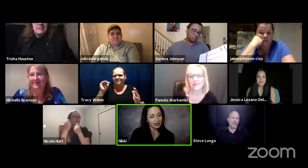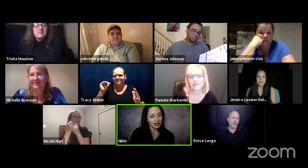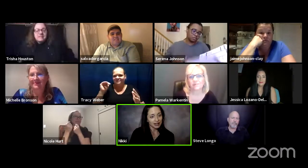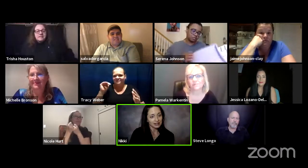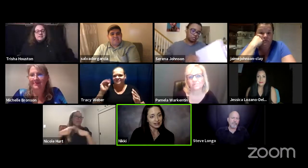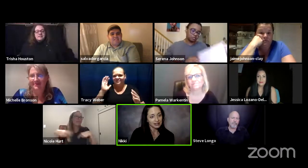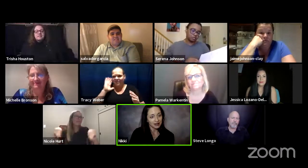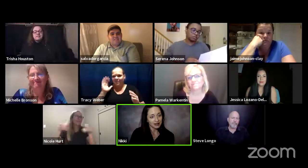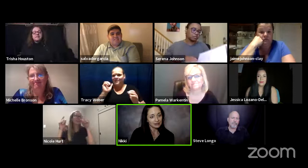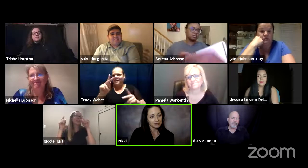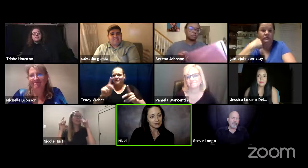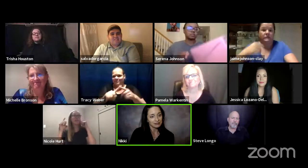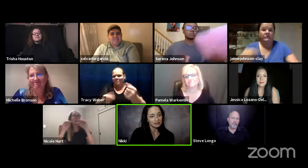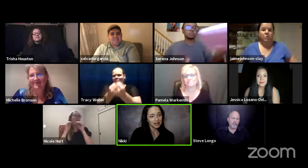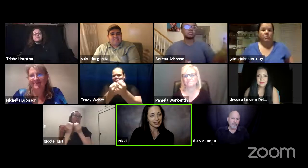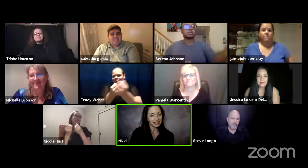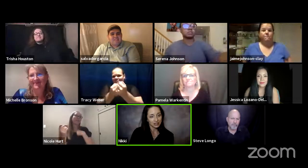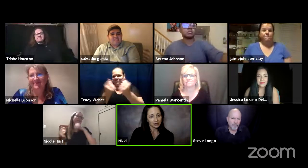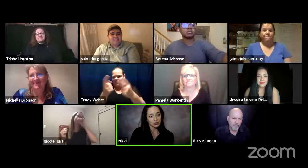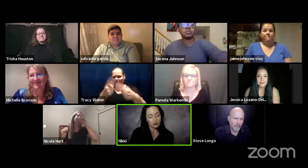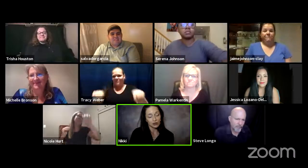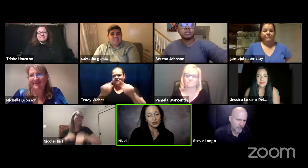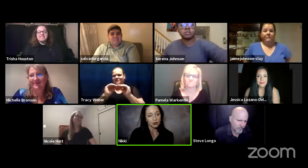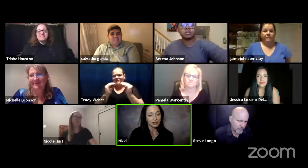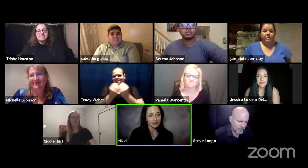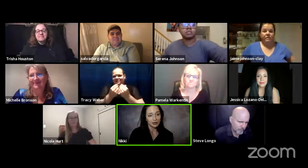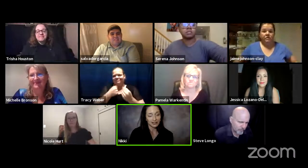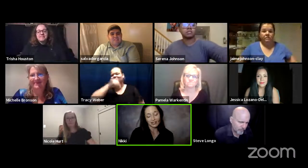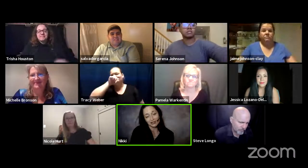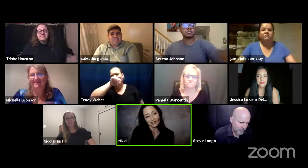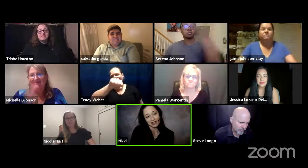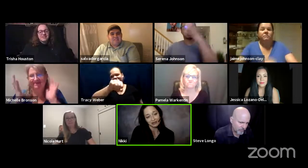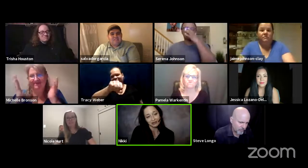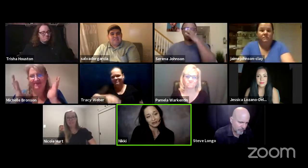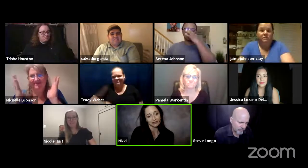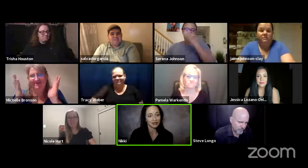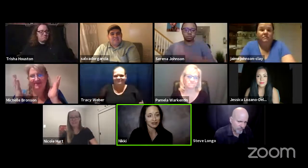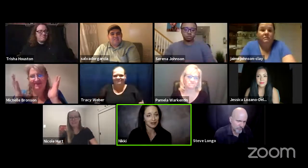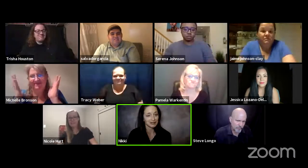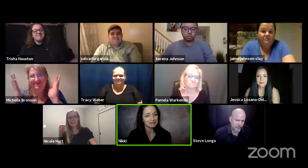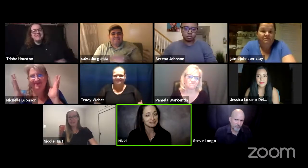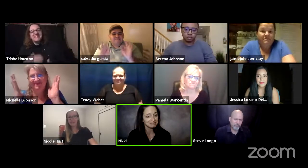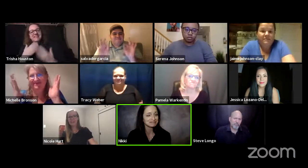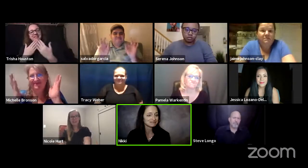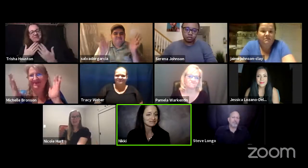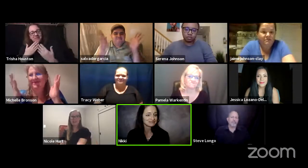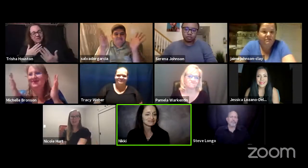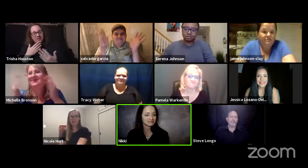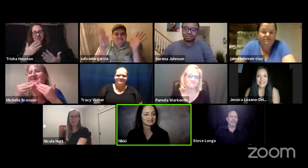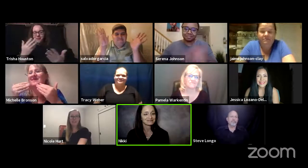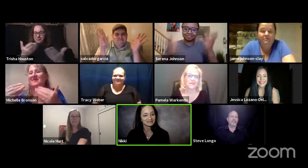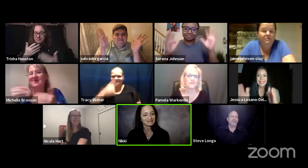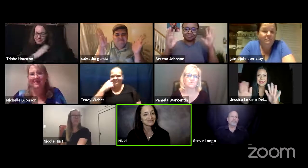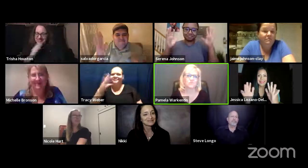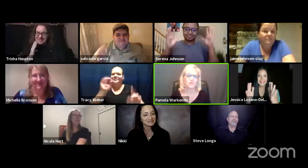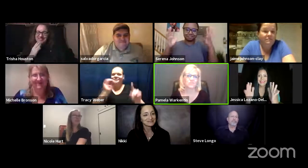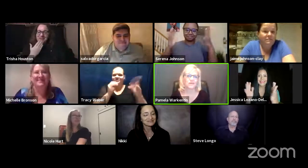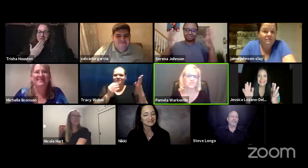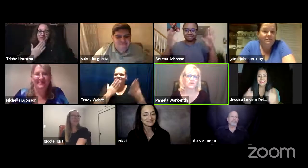that I can continue to support this organization that I have loved for a long time. Thank you so much,